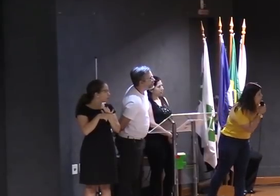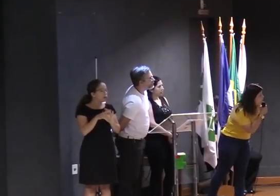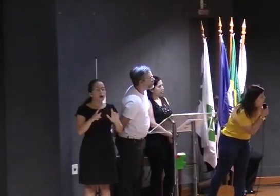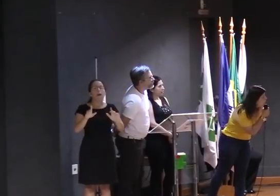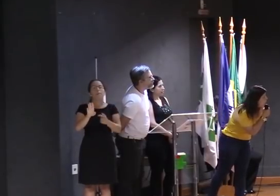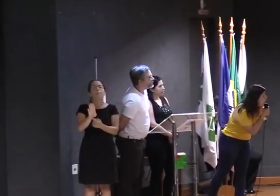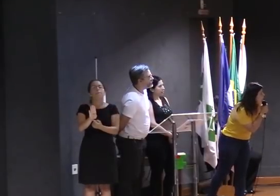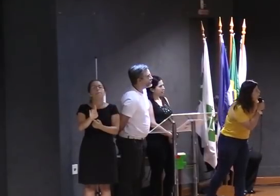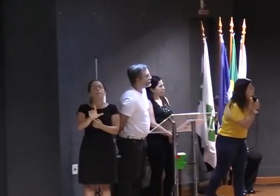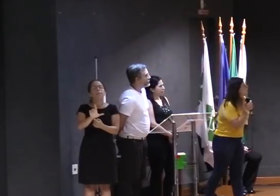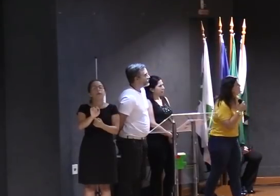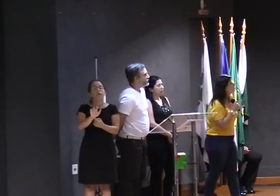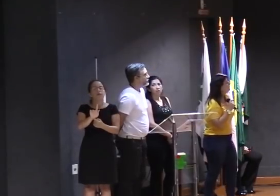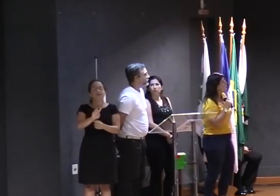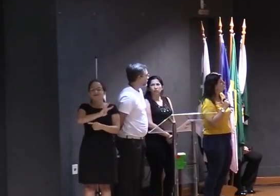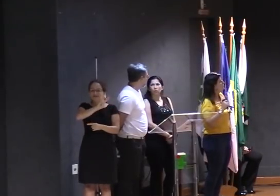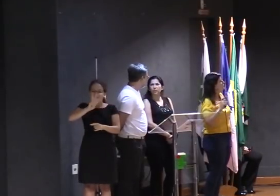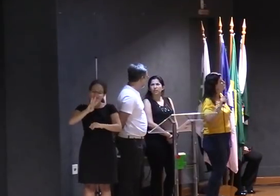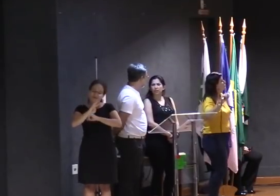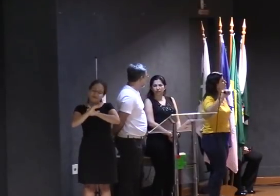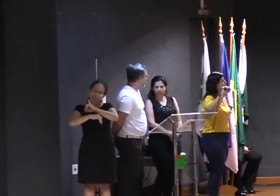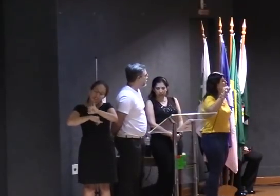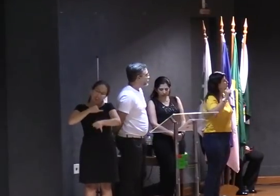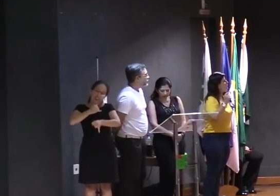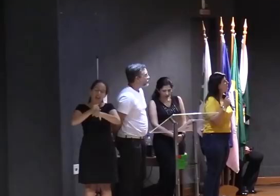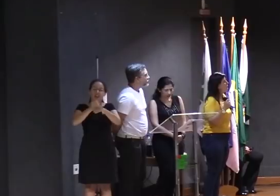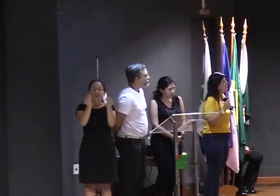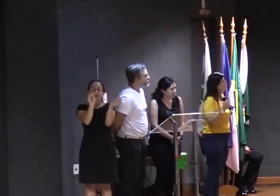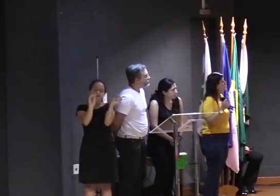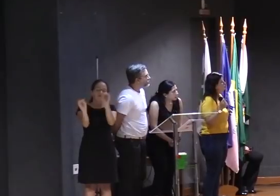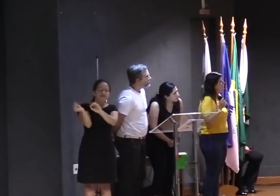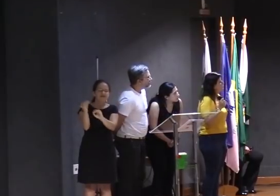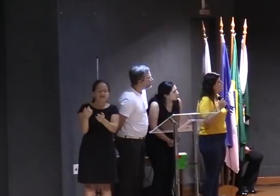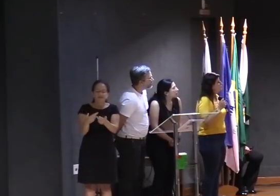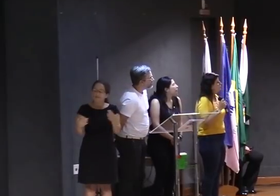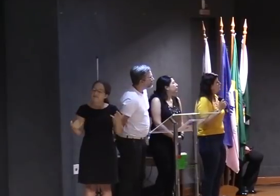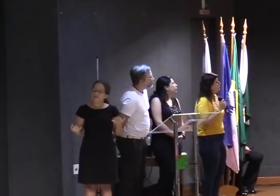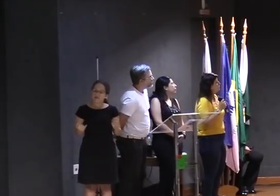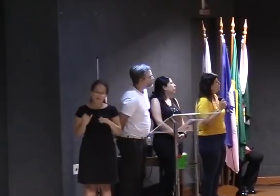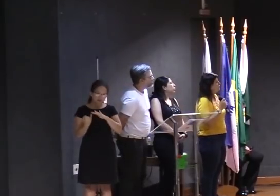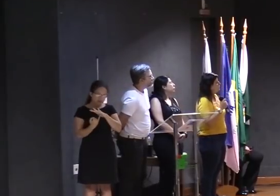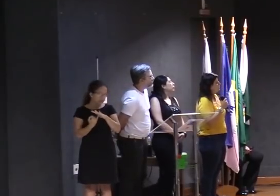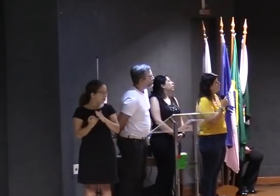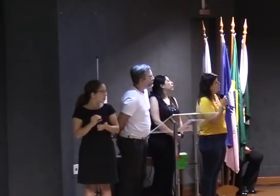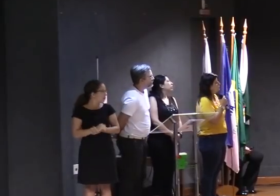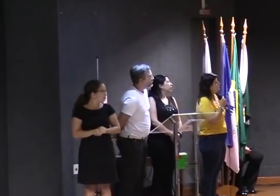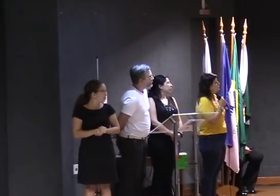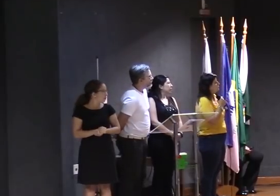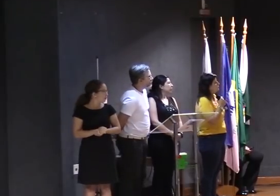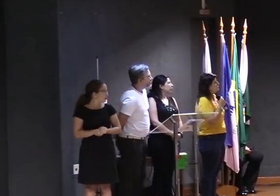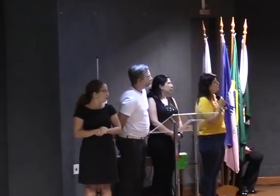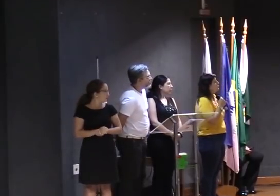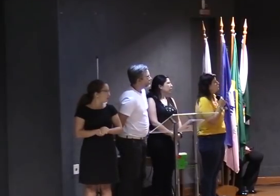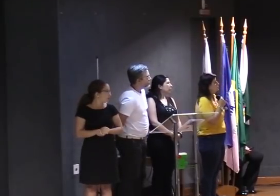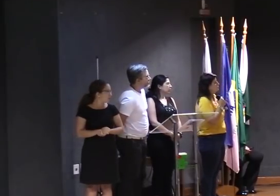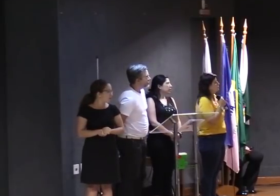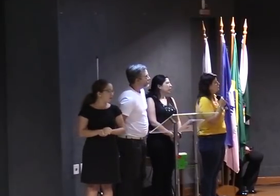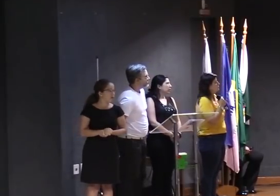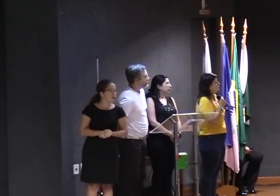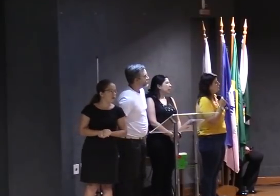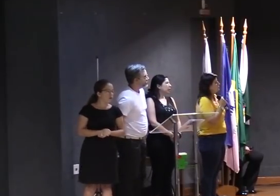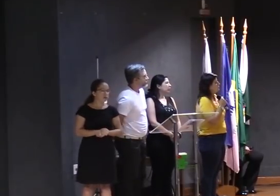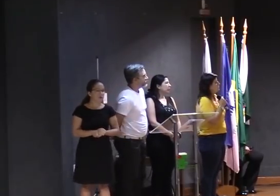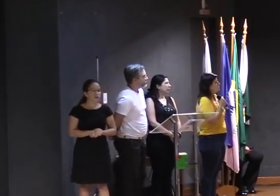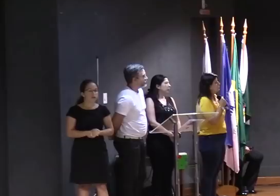É um post de blog. So this is part of an e-portfolio that has been used in a course of